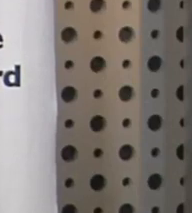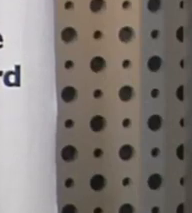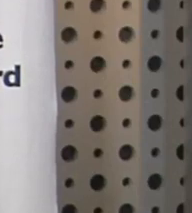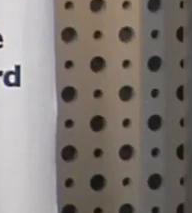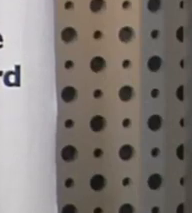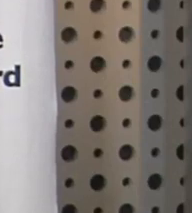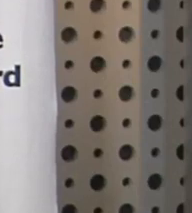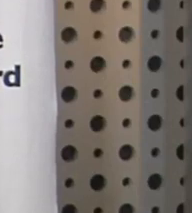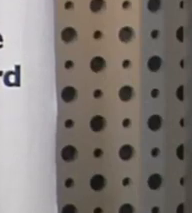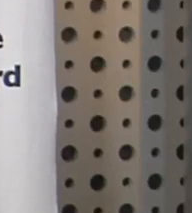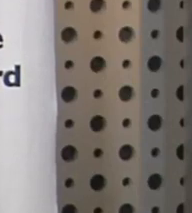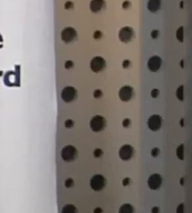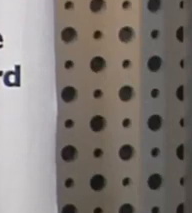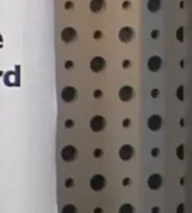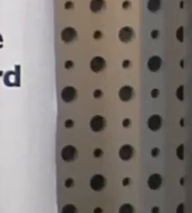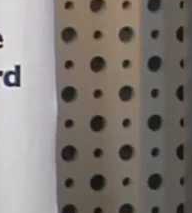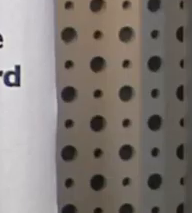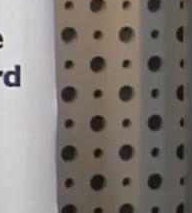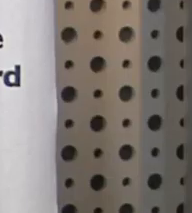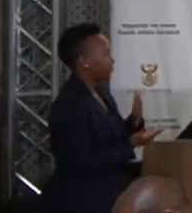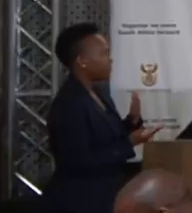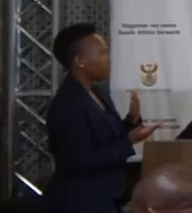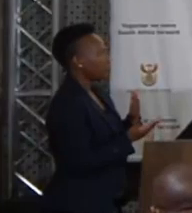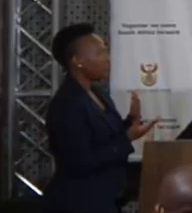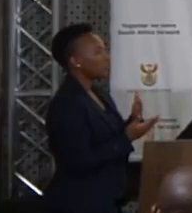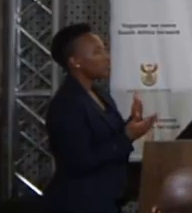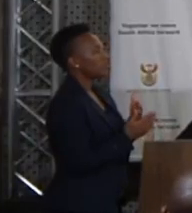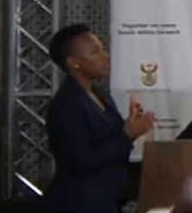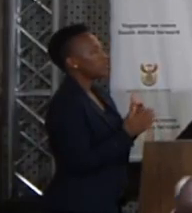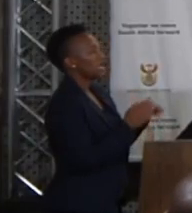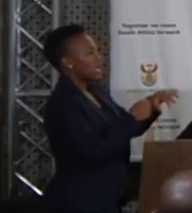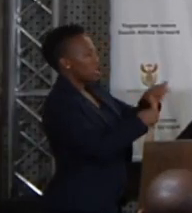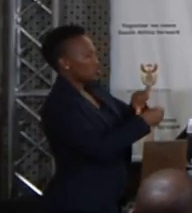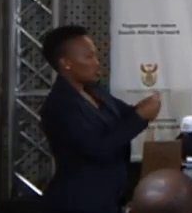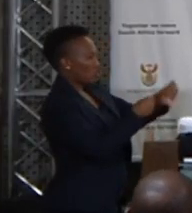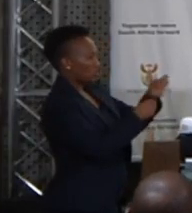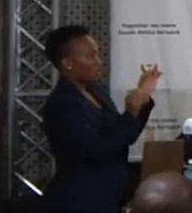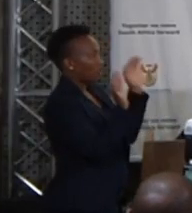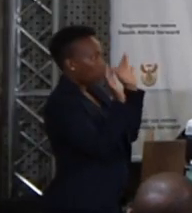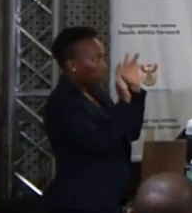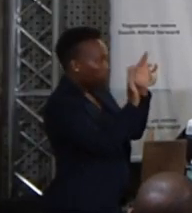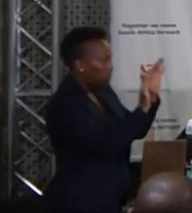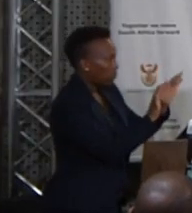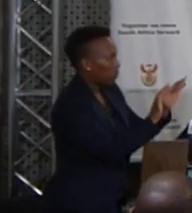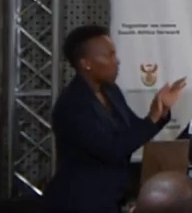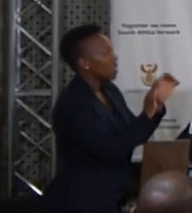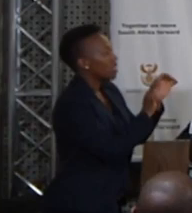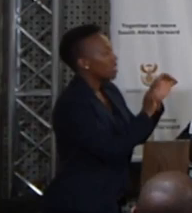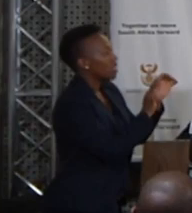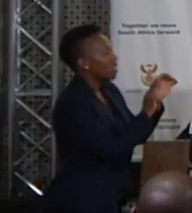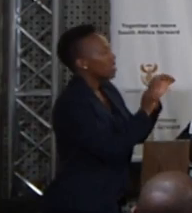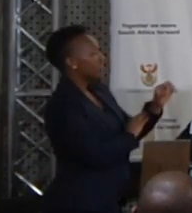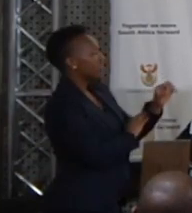to what we had to say. Please stress that no social gatherings. The 50 is for funerals